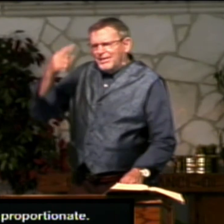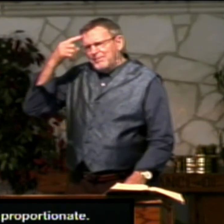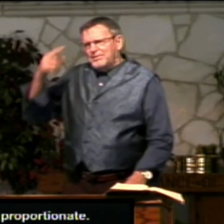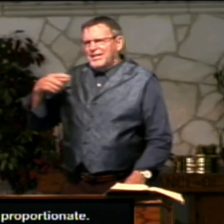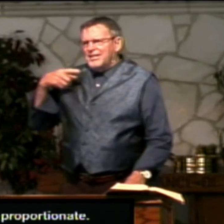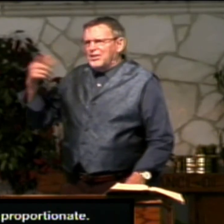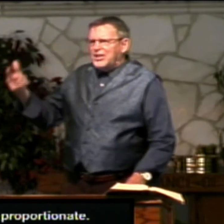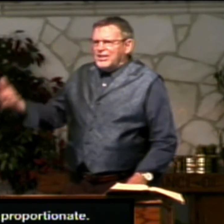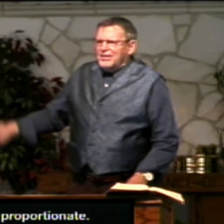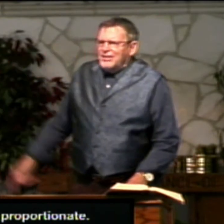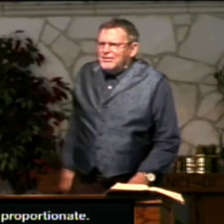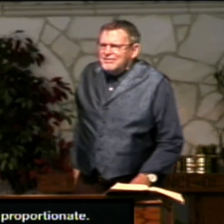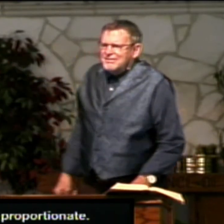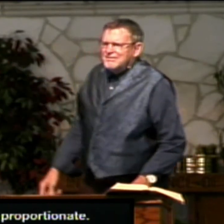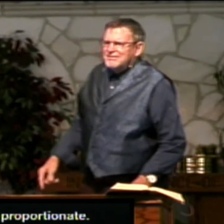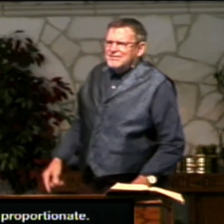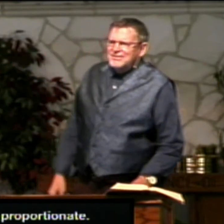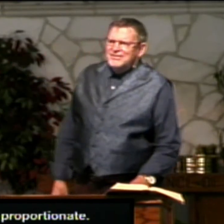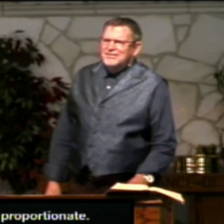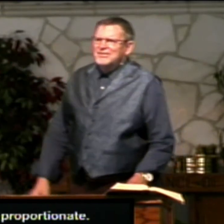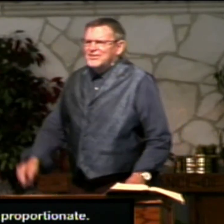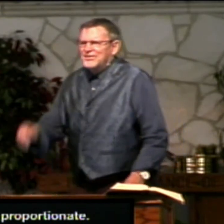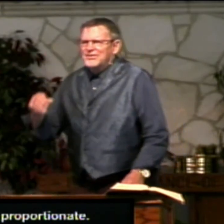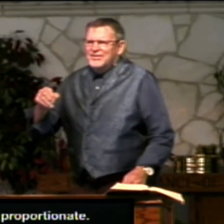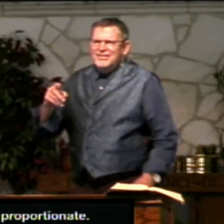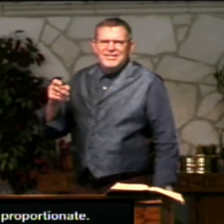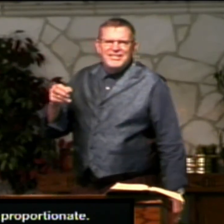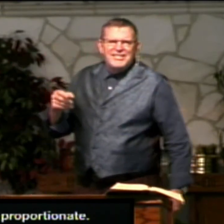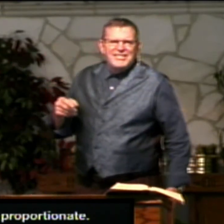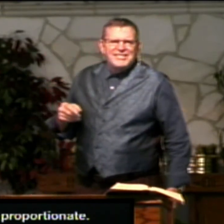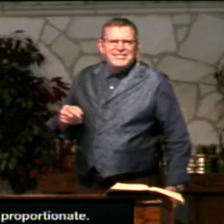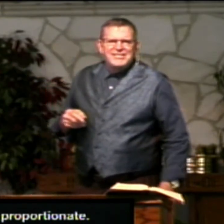Well, I'm thinking Lincoln, you know.